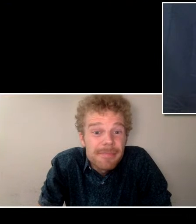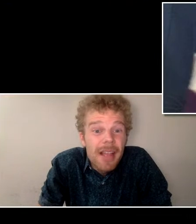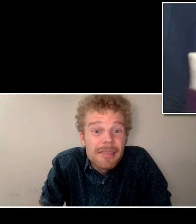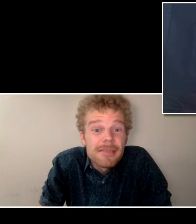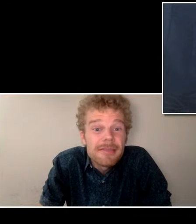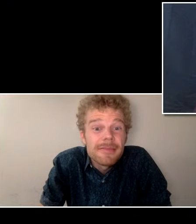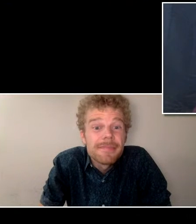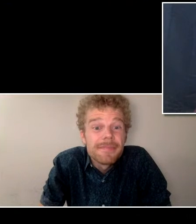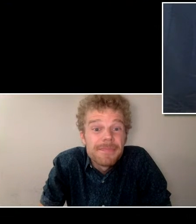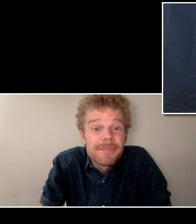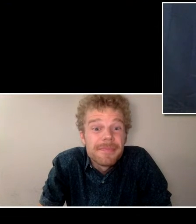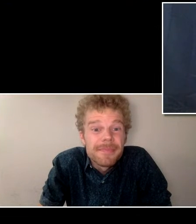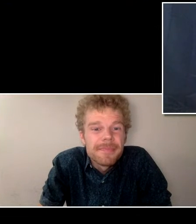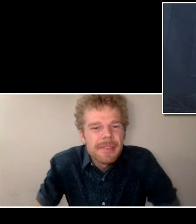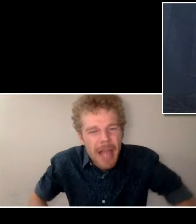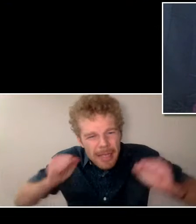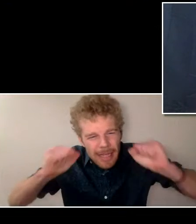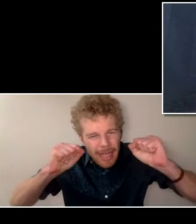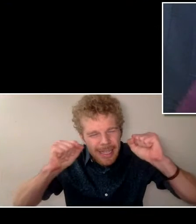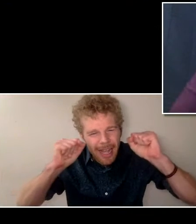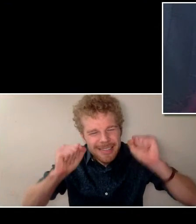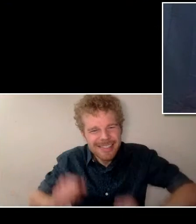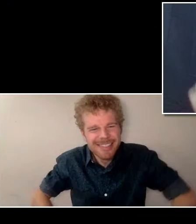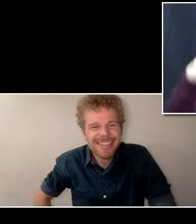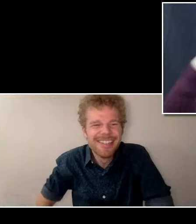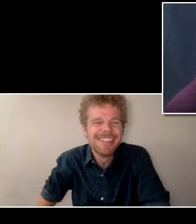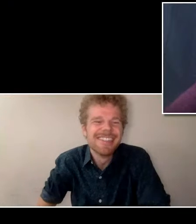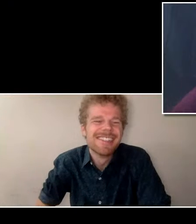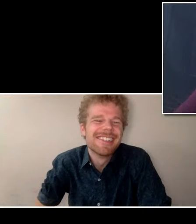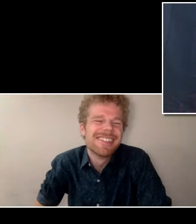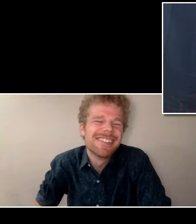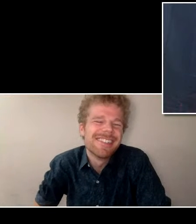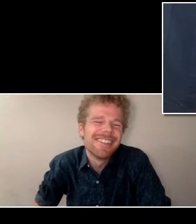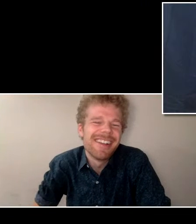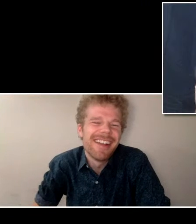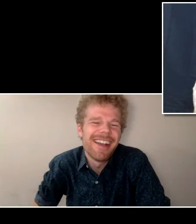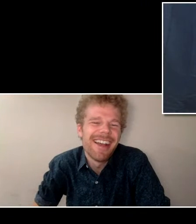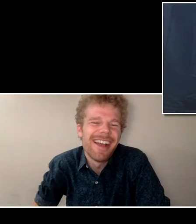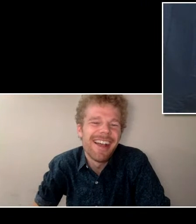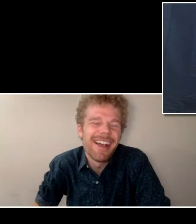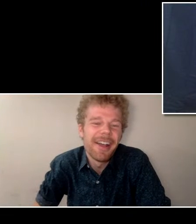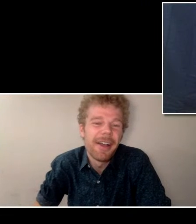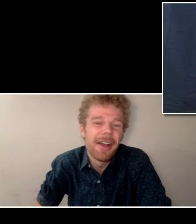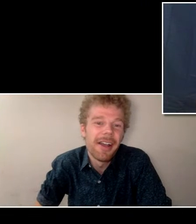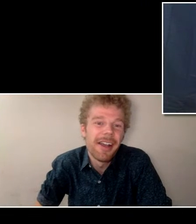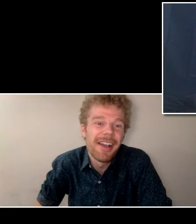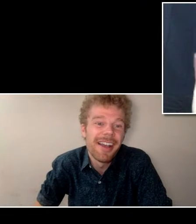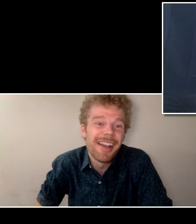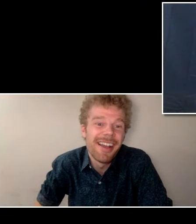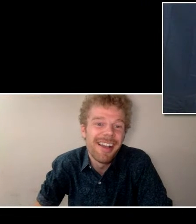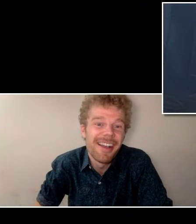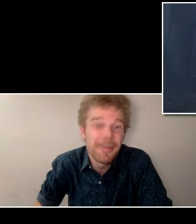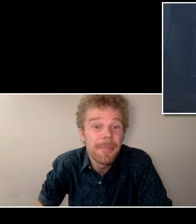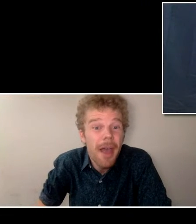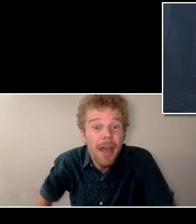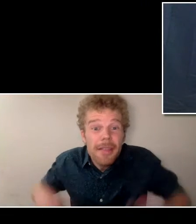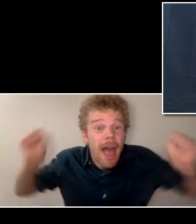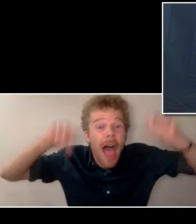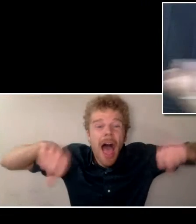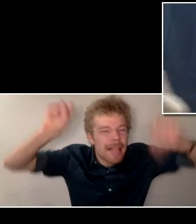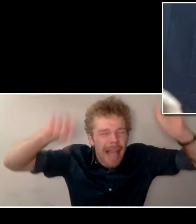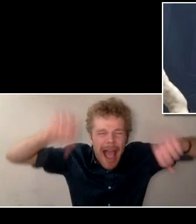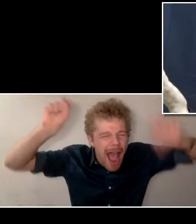a simple thing that anyone can do. And there's been these fights that we've had for many years about all these issues. So yes, get